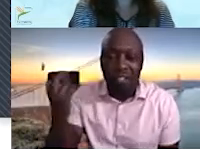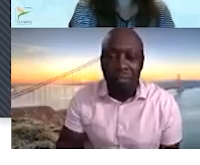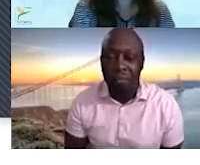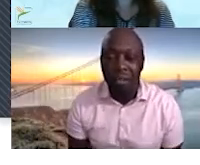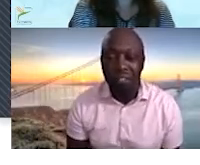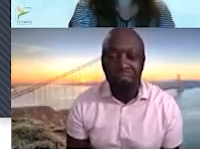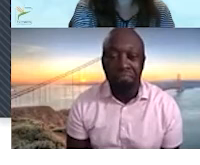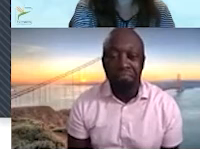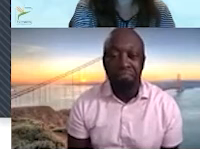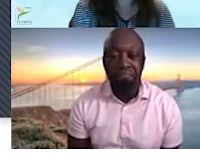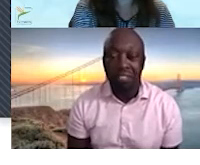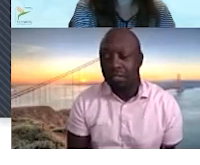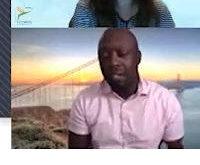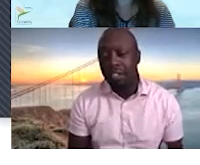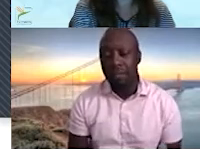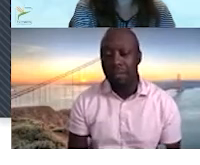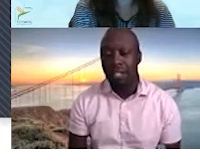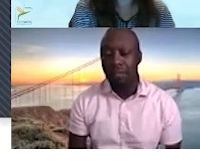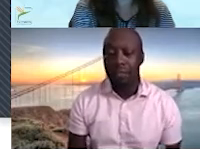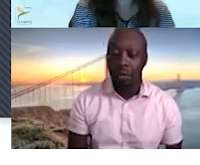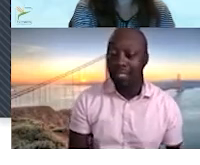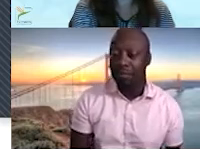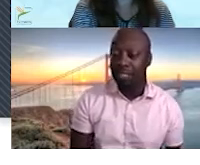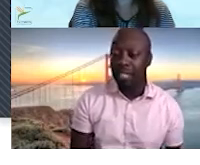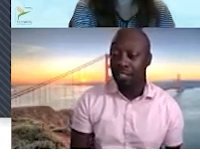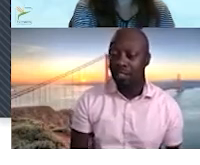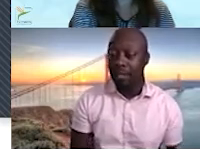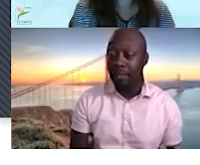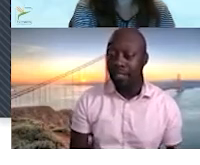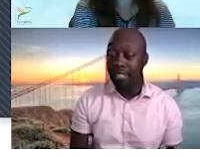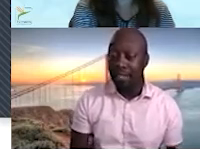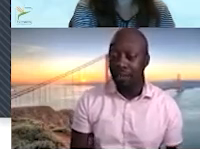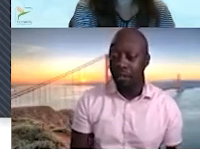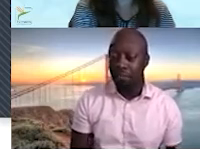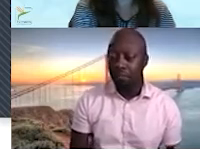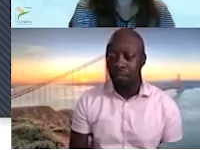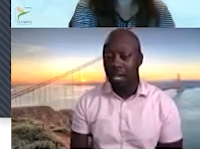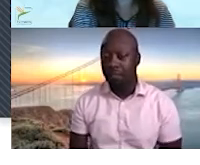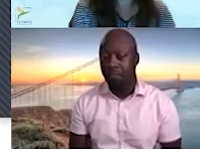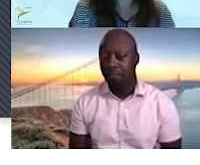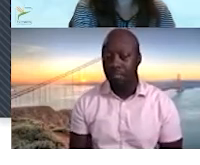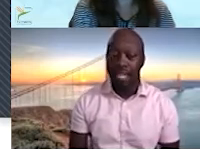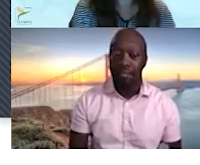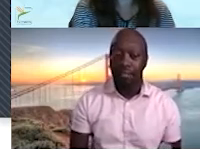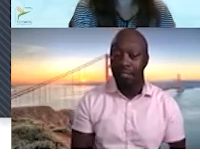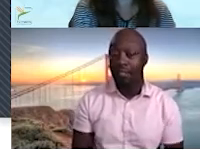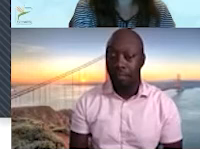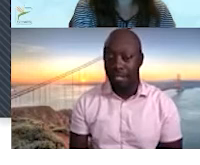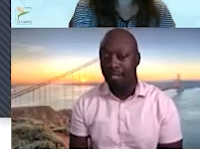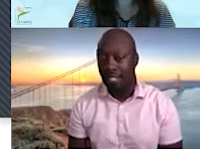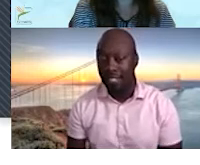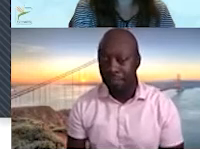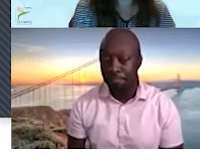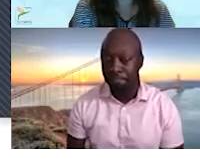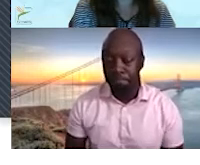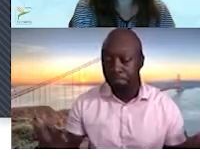whenever you remember it. Just whenever you remember it. Be 4 times a day. You remember to sign more? Or mom, or dad, or milk? Am I